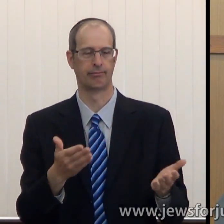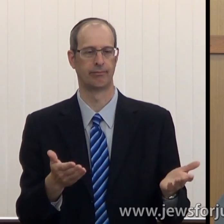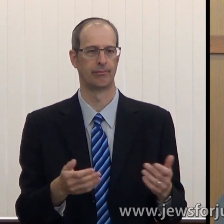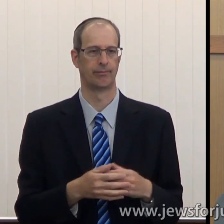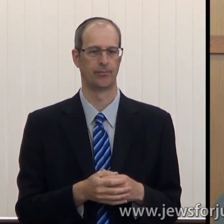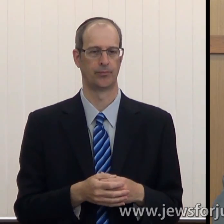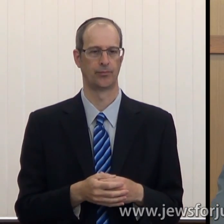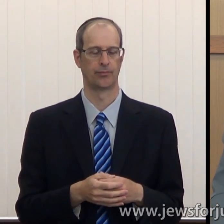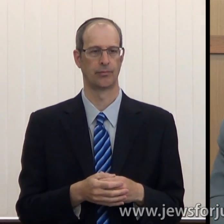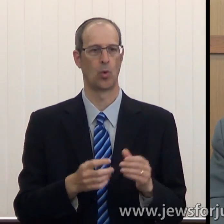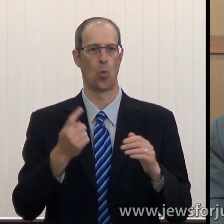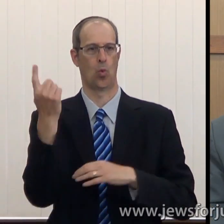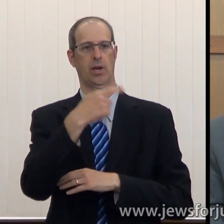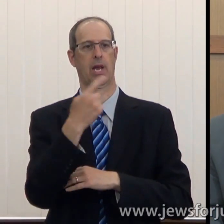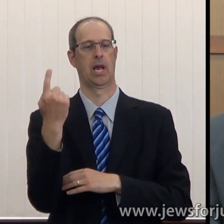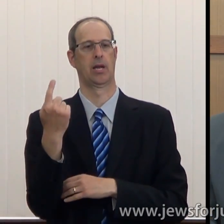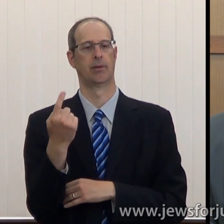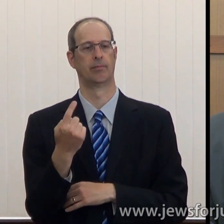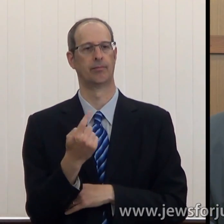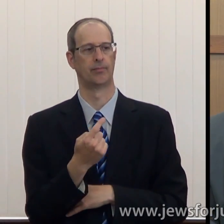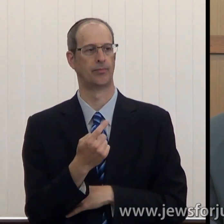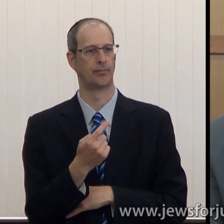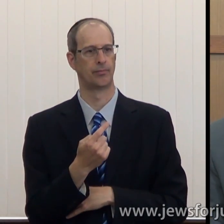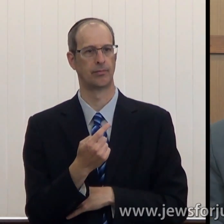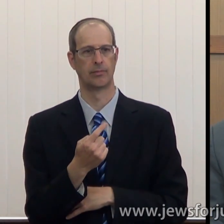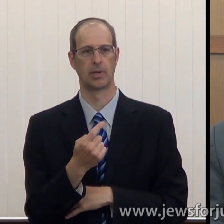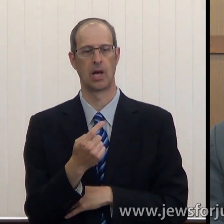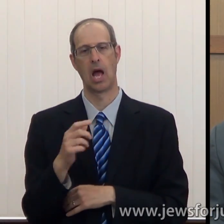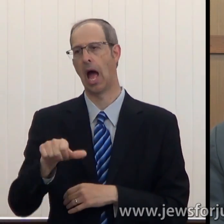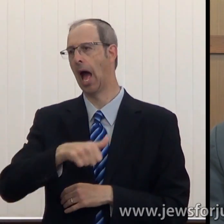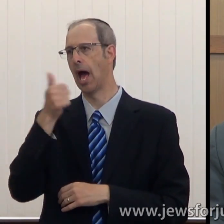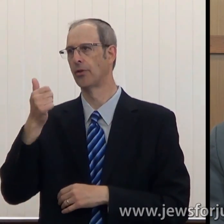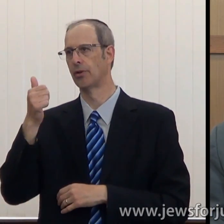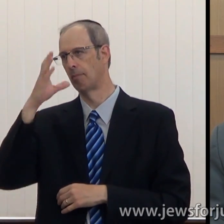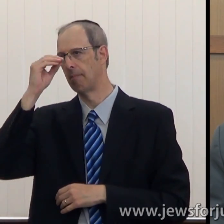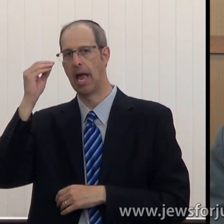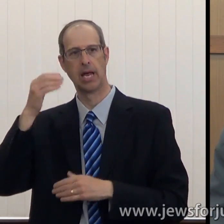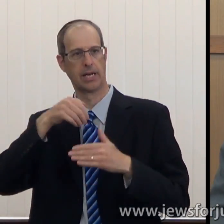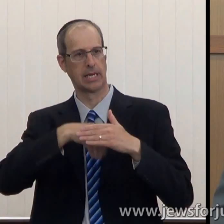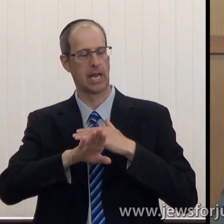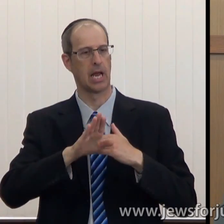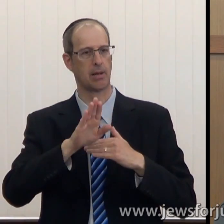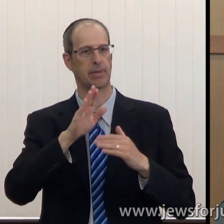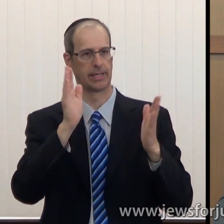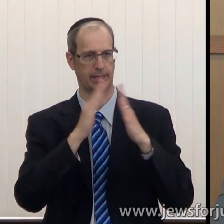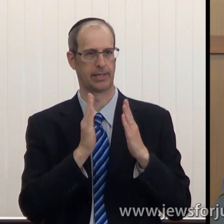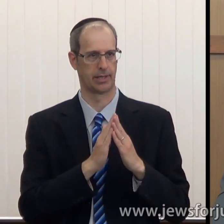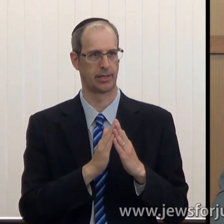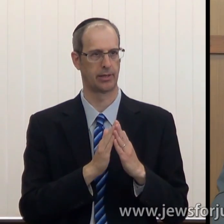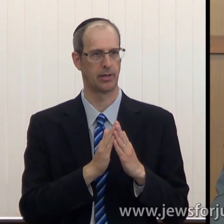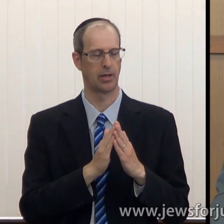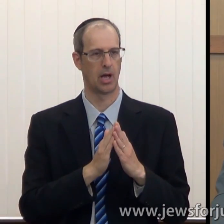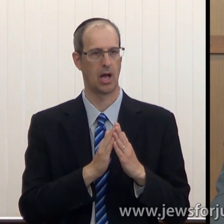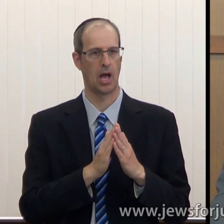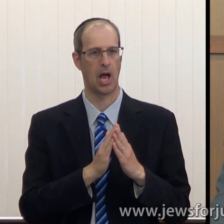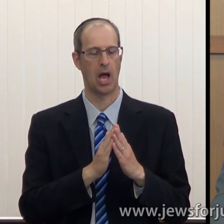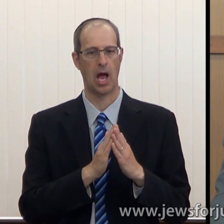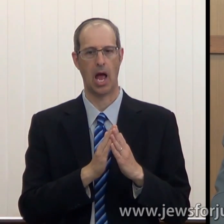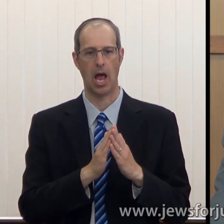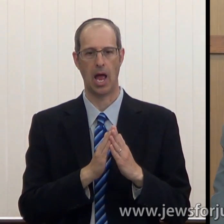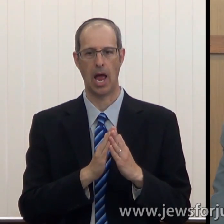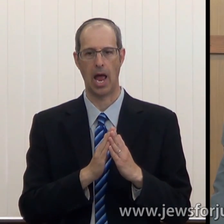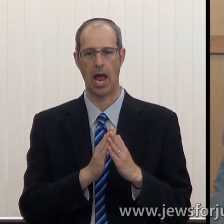One day, someone else came to the same city and opened up another printing